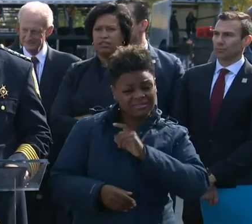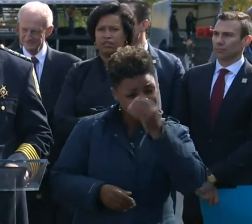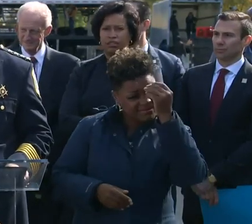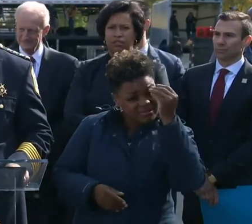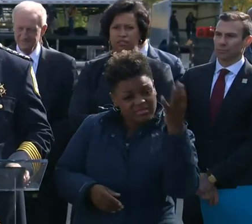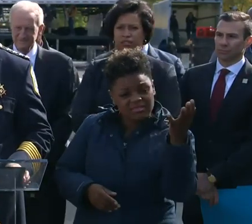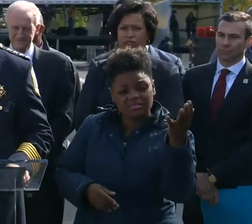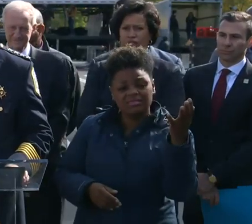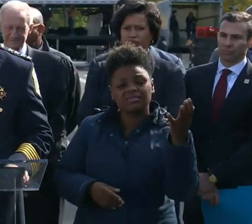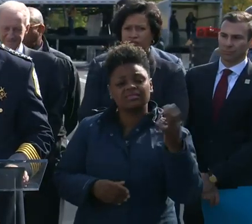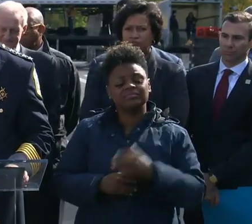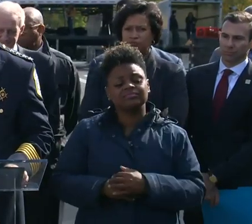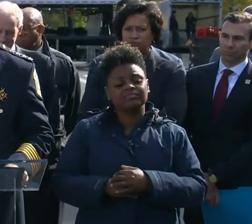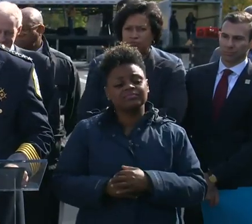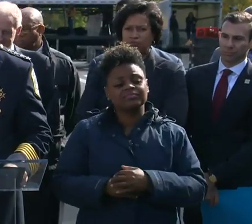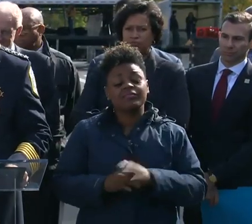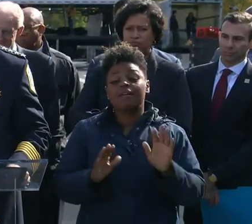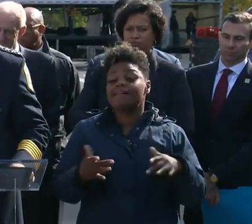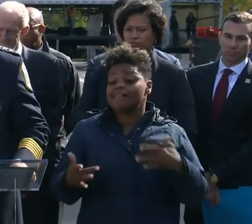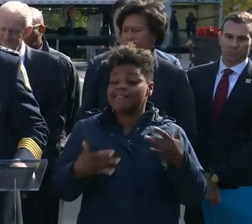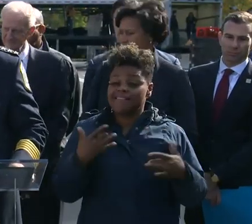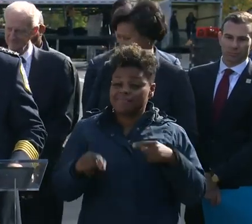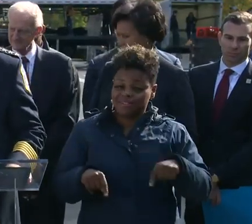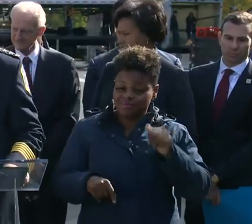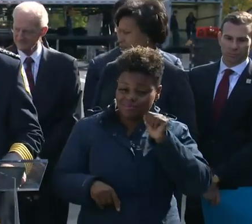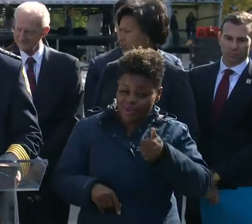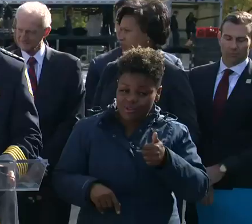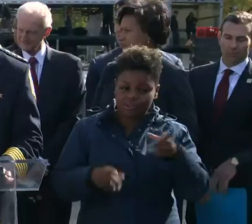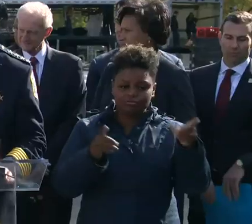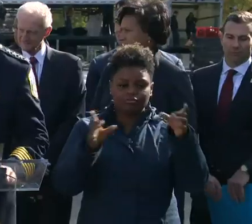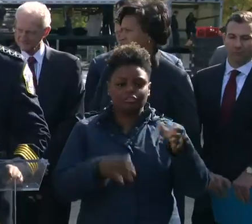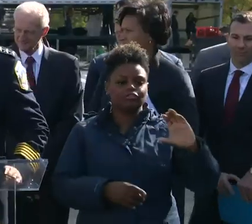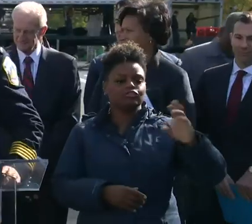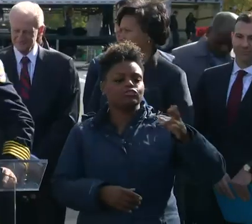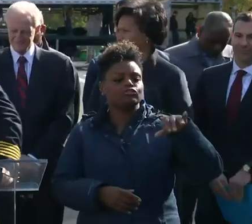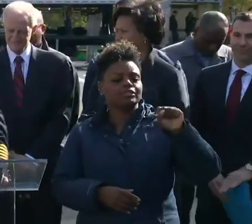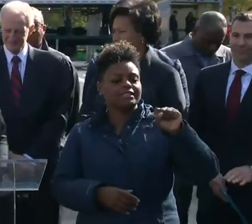ask Director Chris Rodriguez to come up and say a few words.